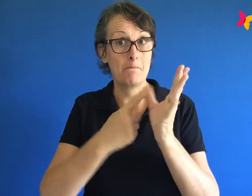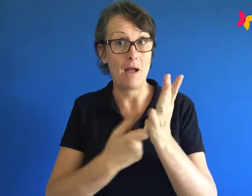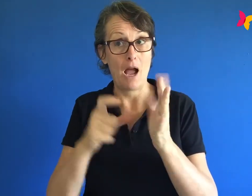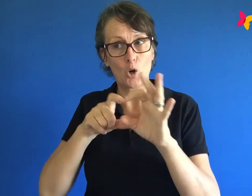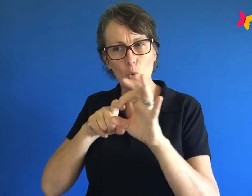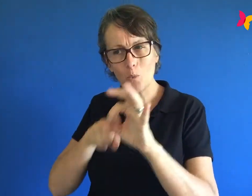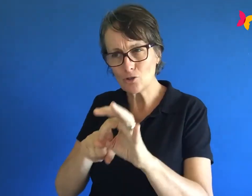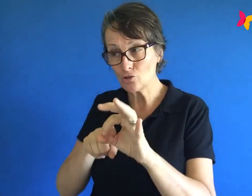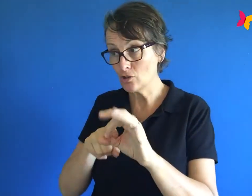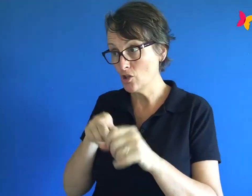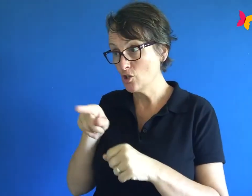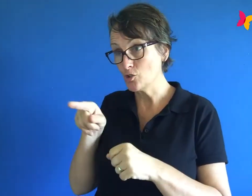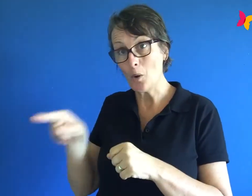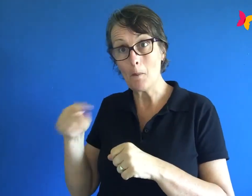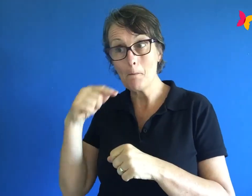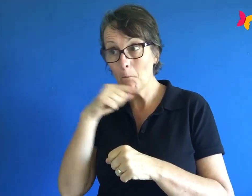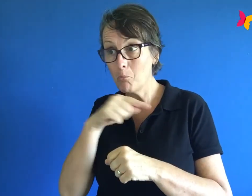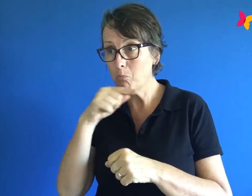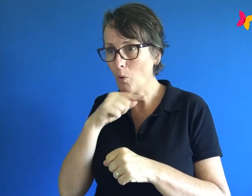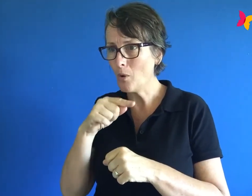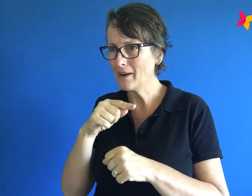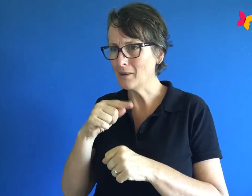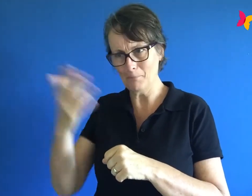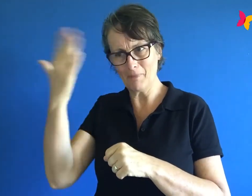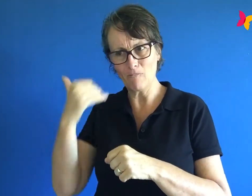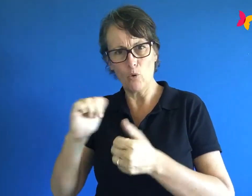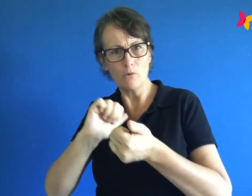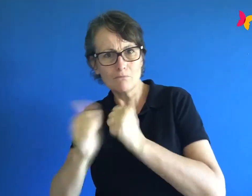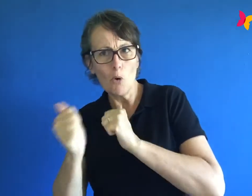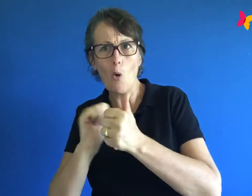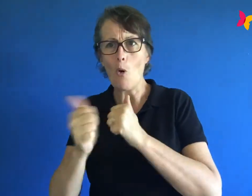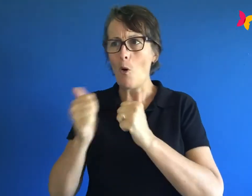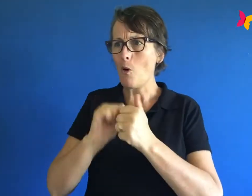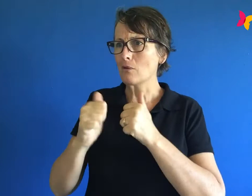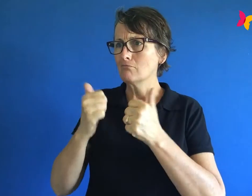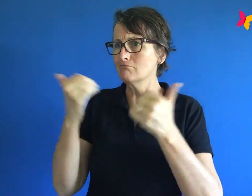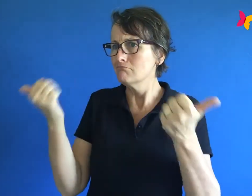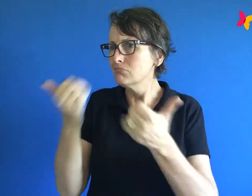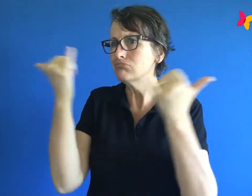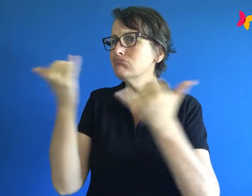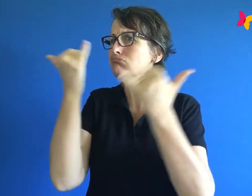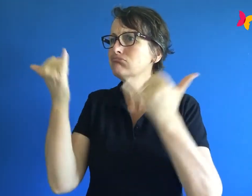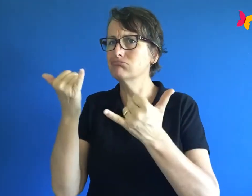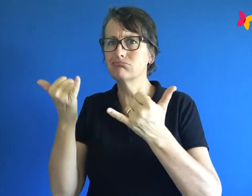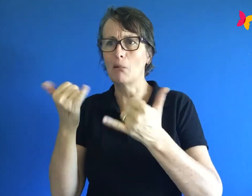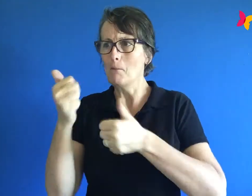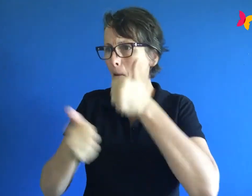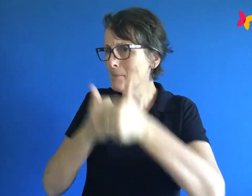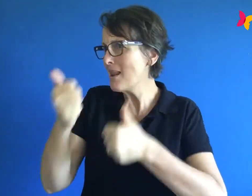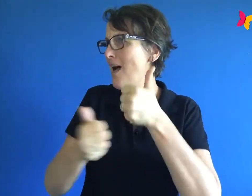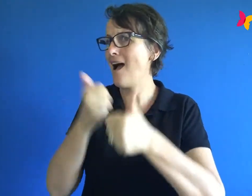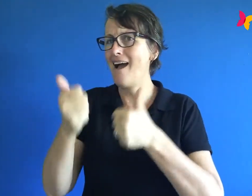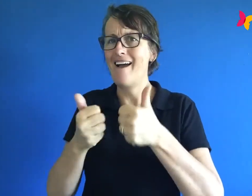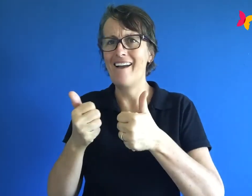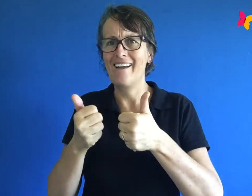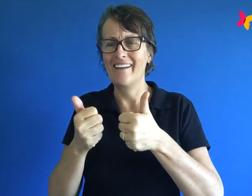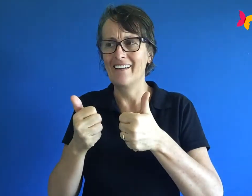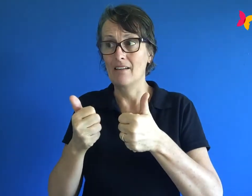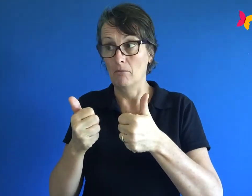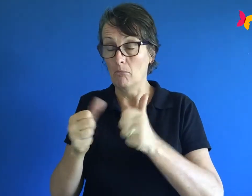bright, bubbly, easy kid, sporty, and he's also just, fended off a heart condition and surgery, which is a not insignificant thing to deal with